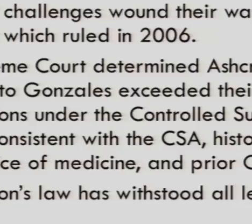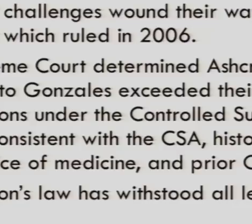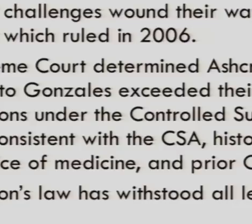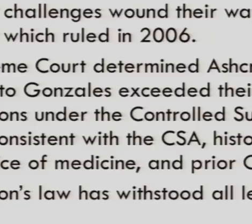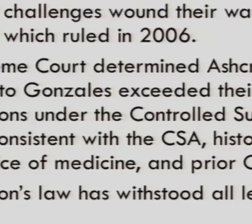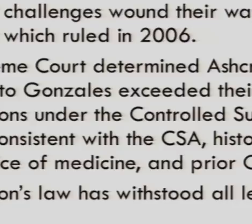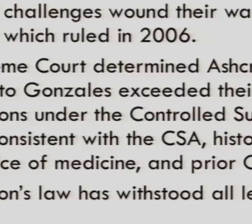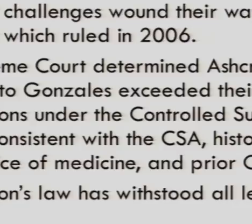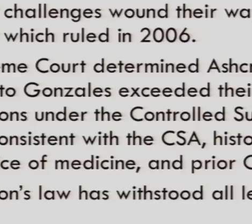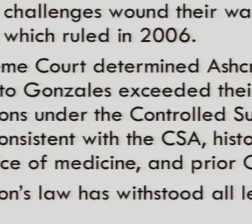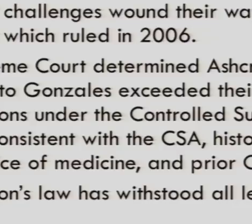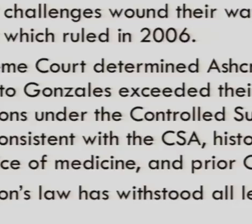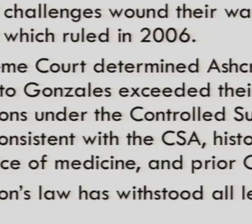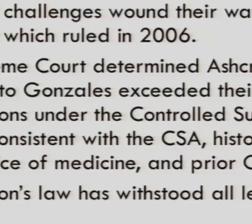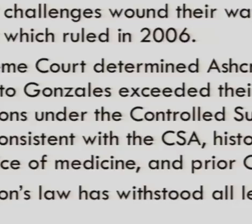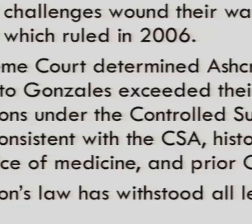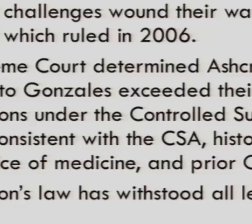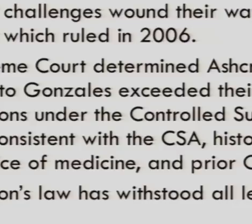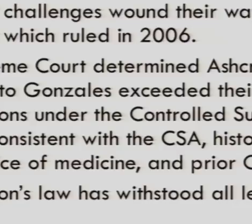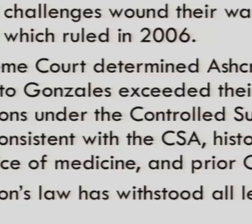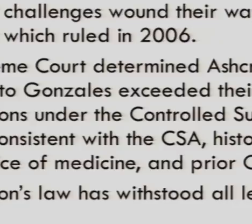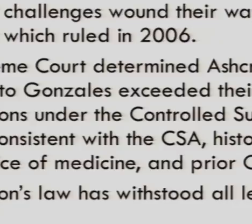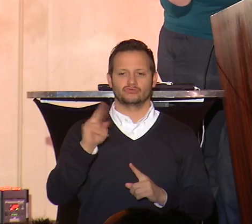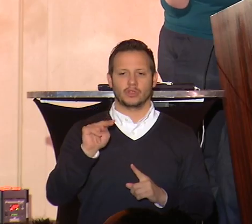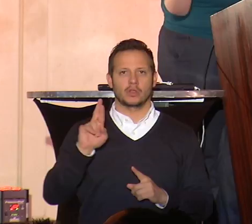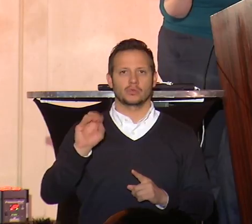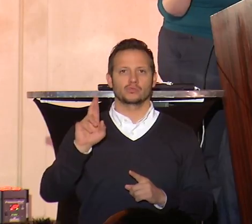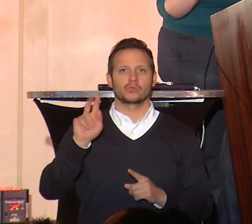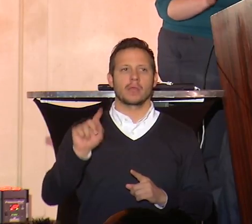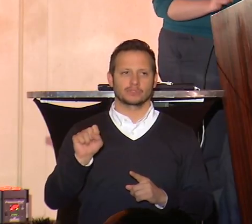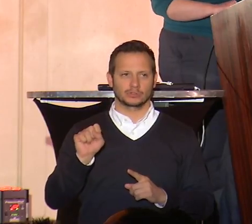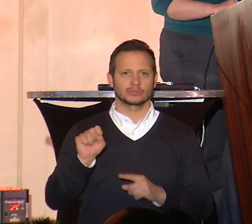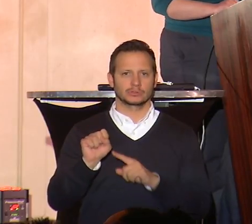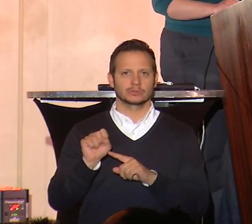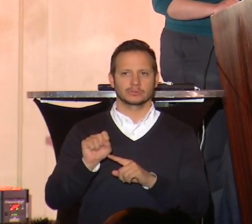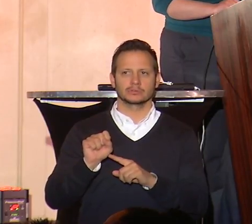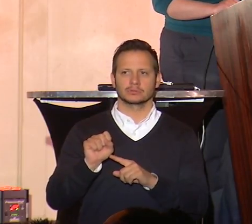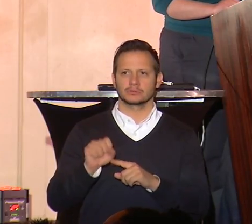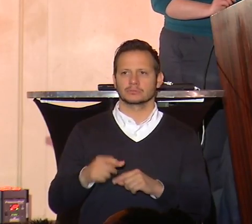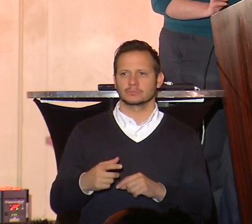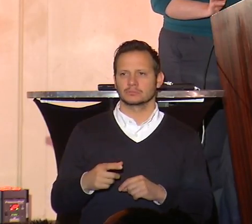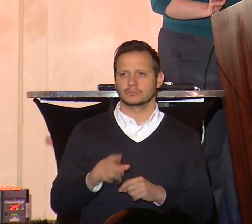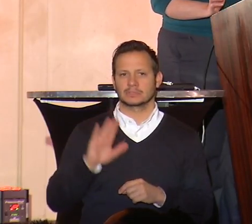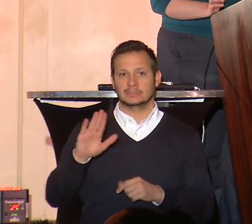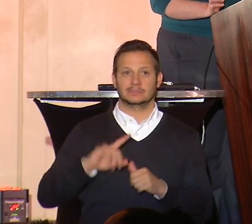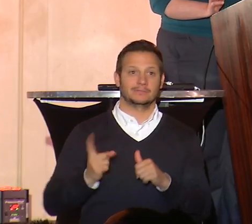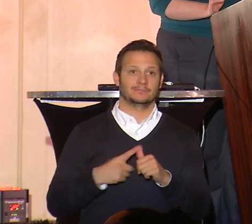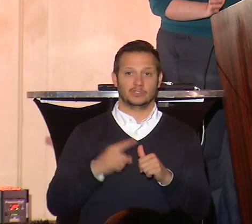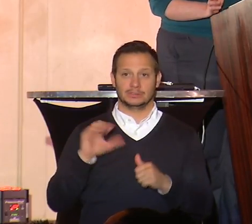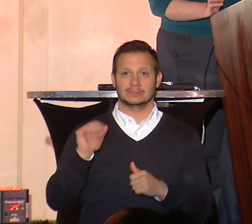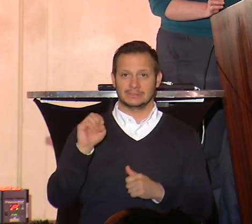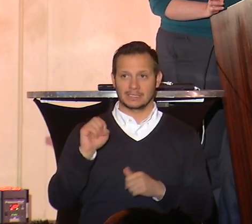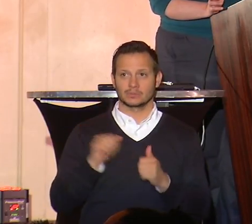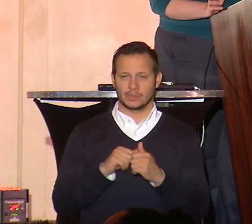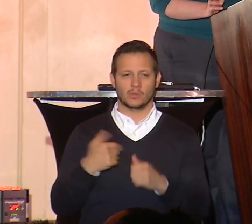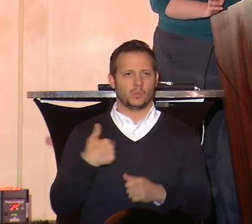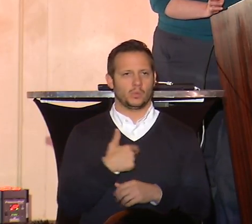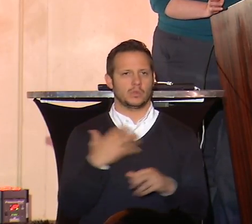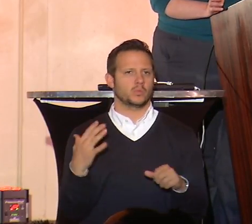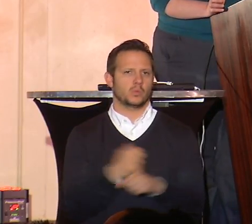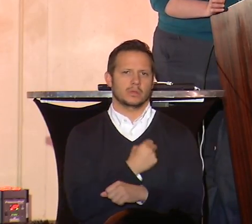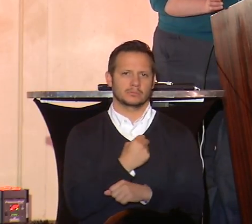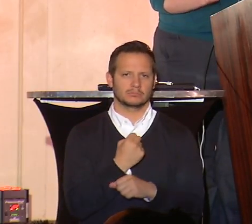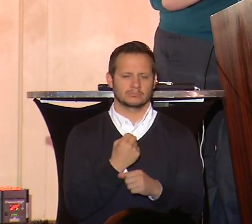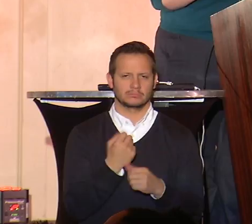in 2006. And it was Chief Justice John Roberts' first big case. And we won that case pretty